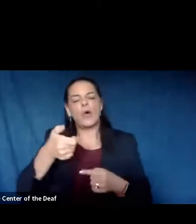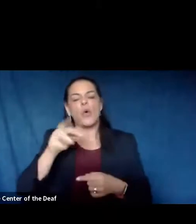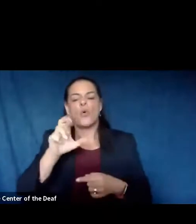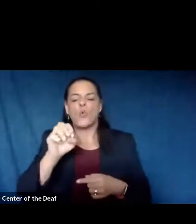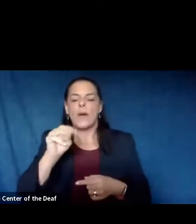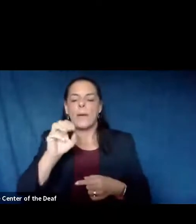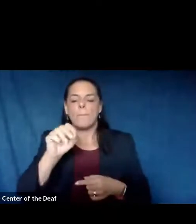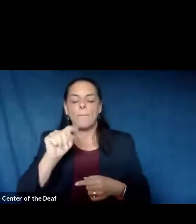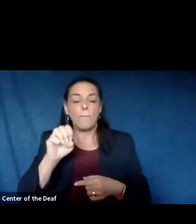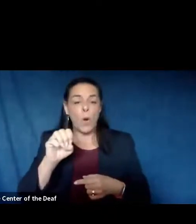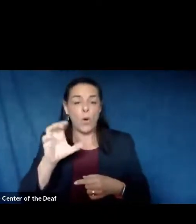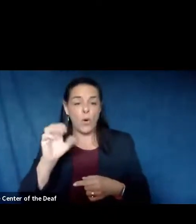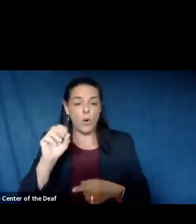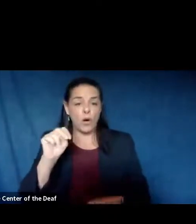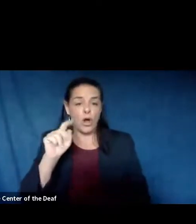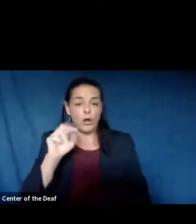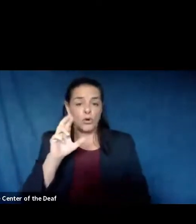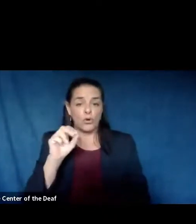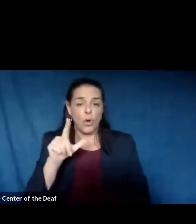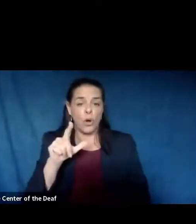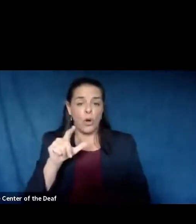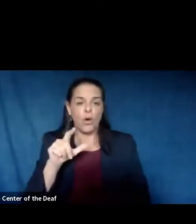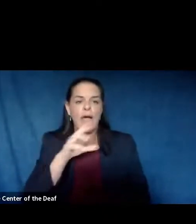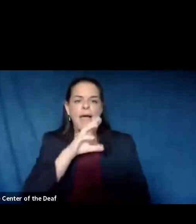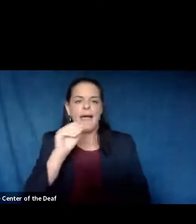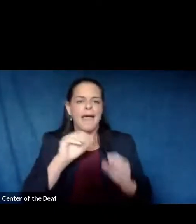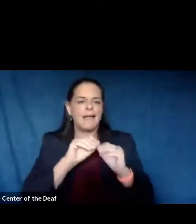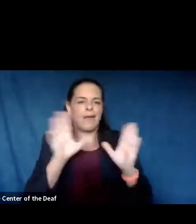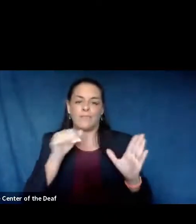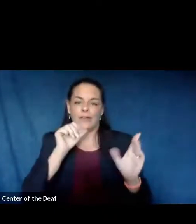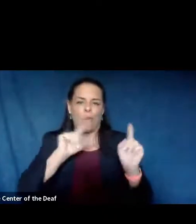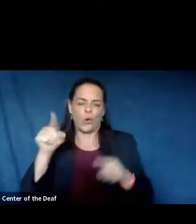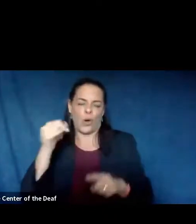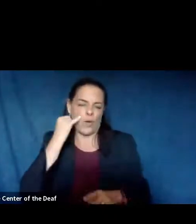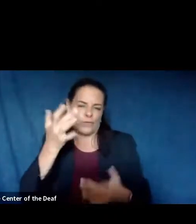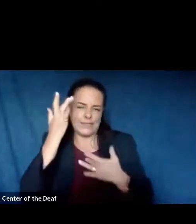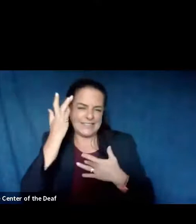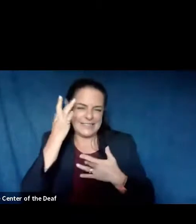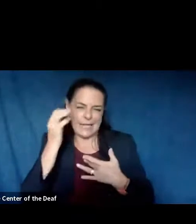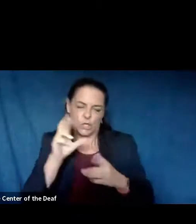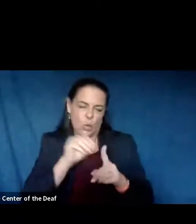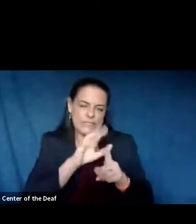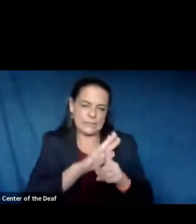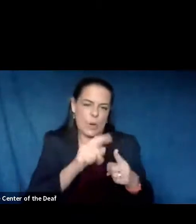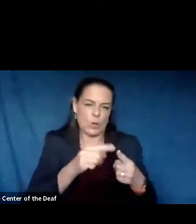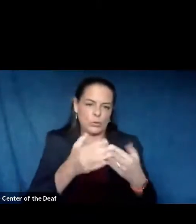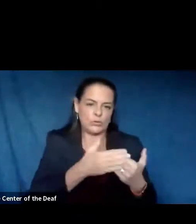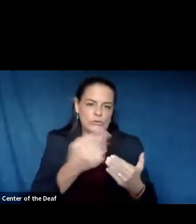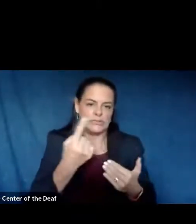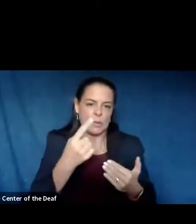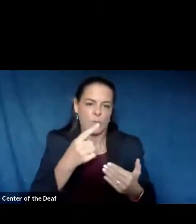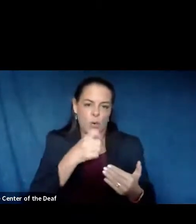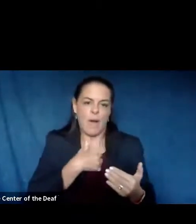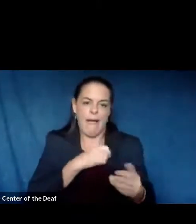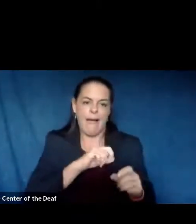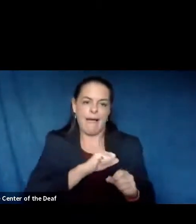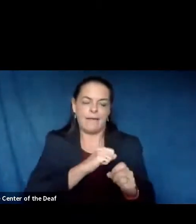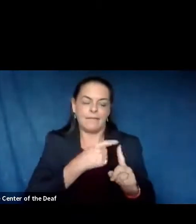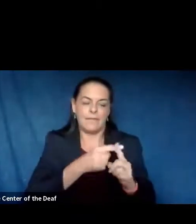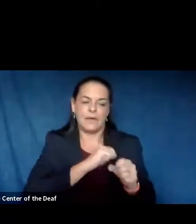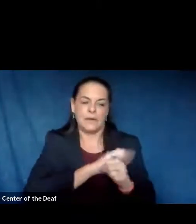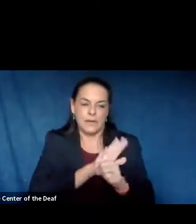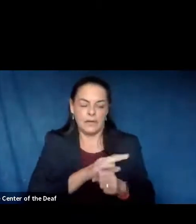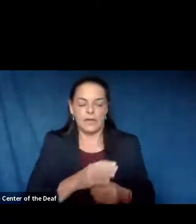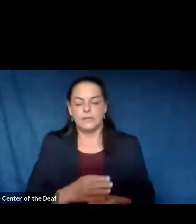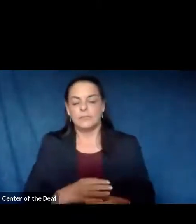control. You can, and then obviously don't go if you're sick or you've been exposed. The other thing is,